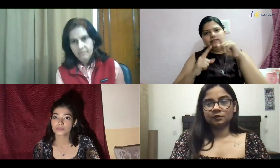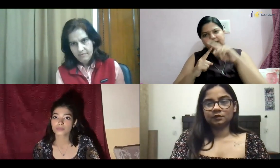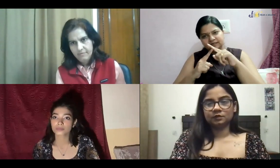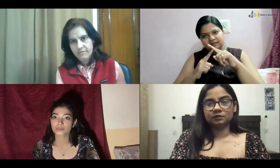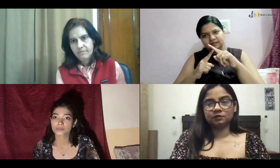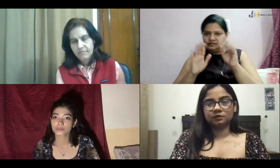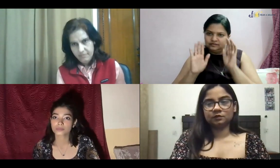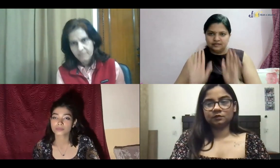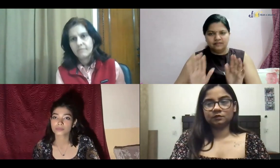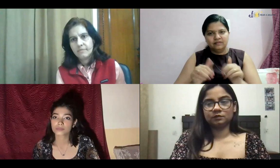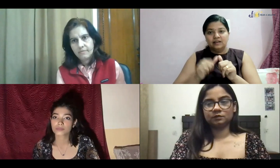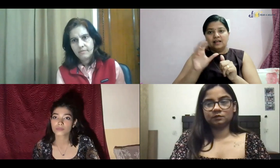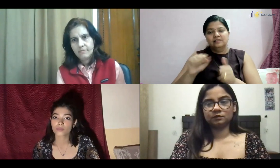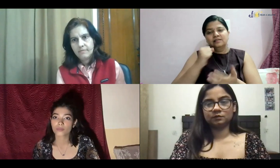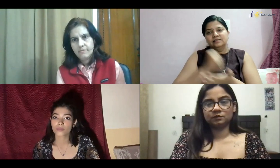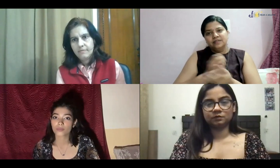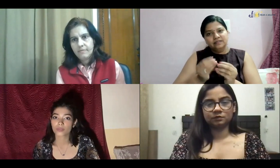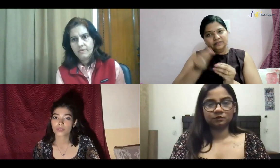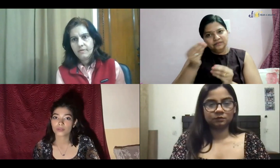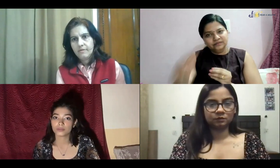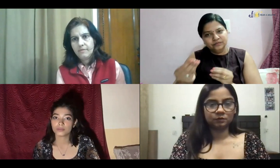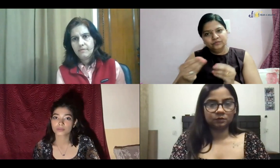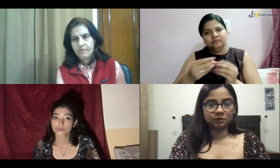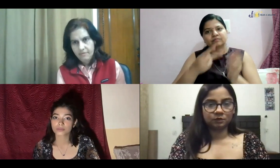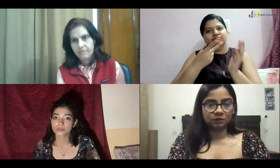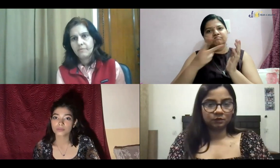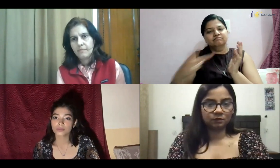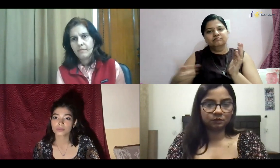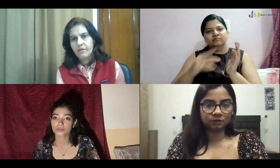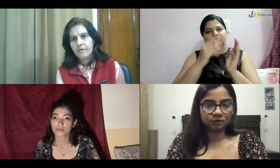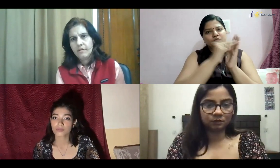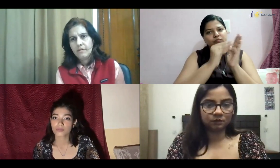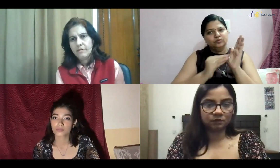the RPWD Act says that we have